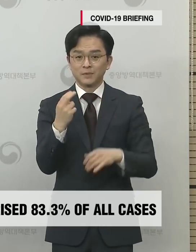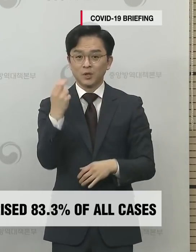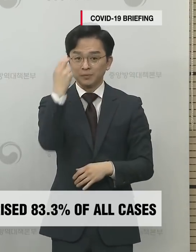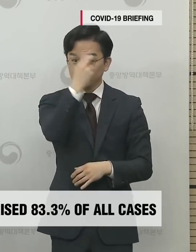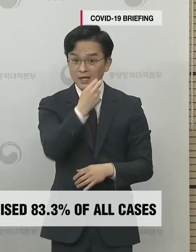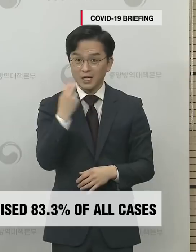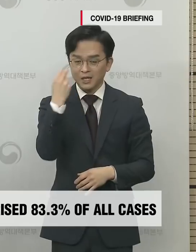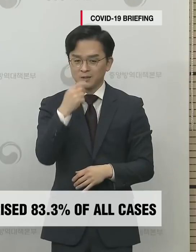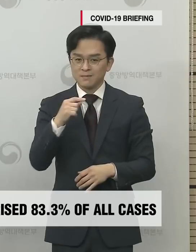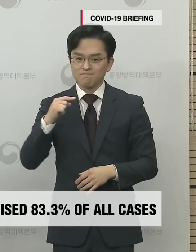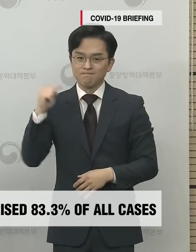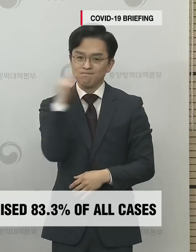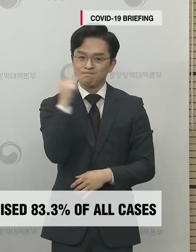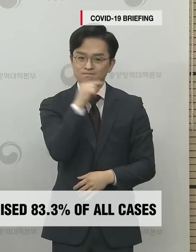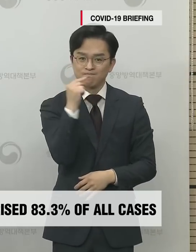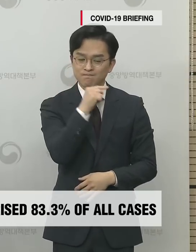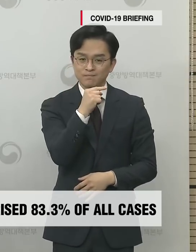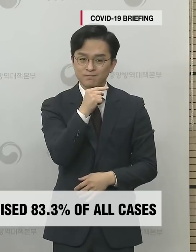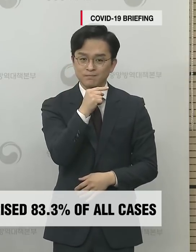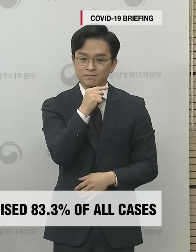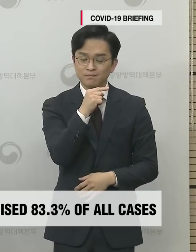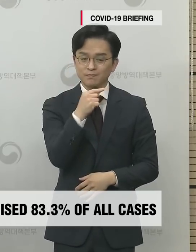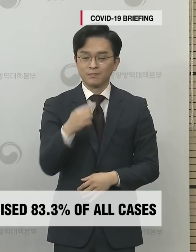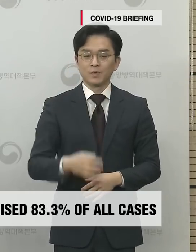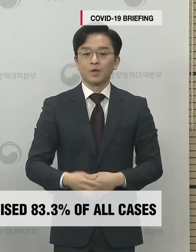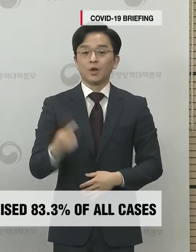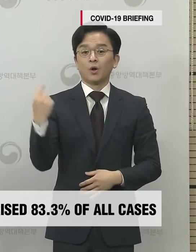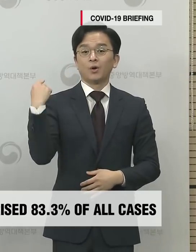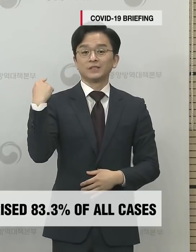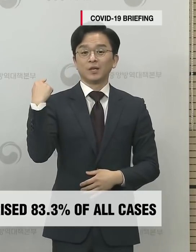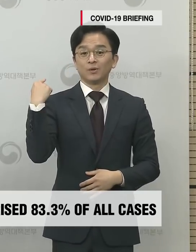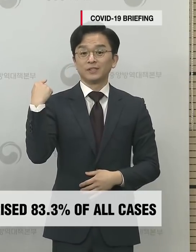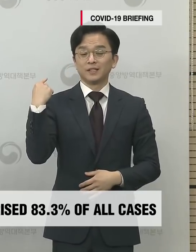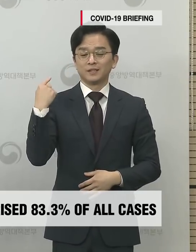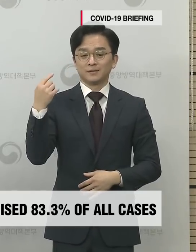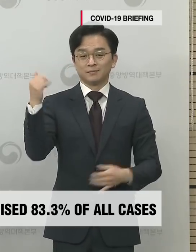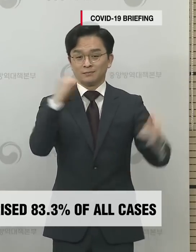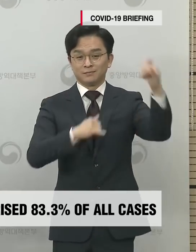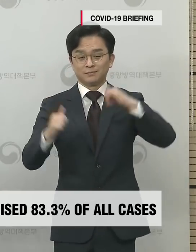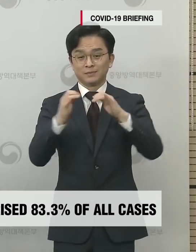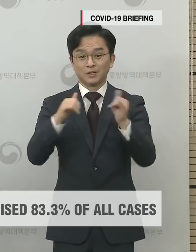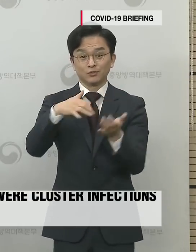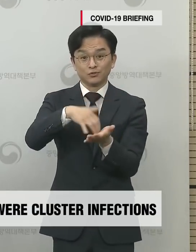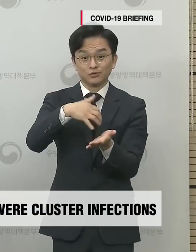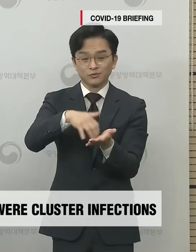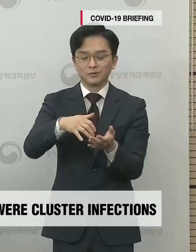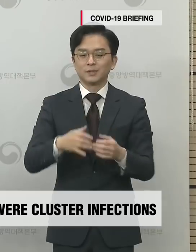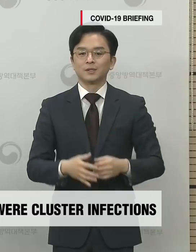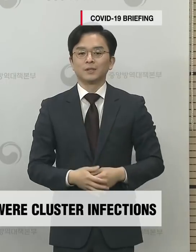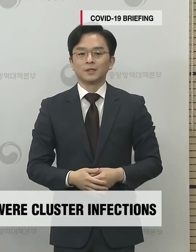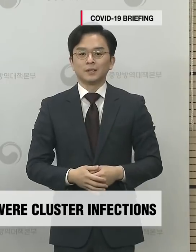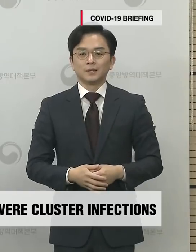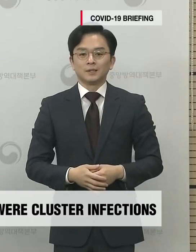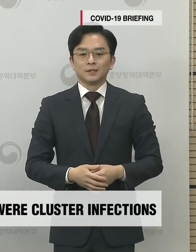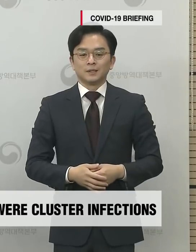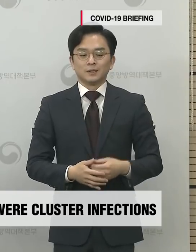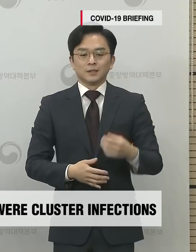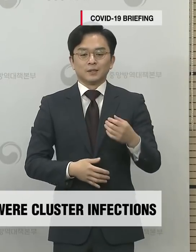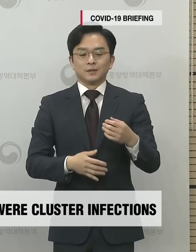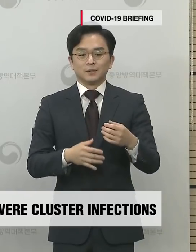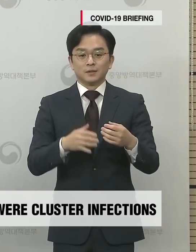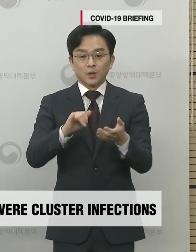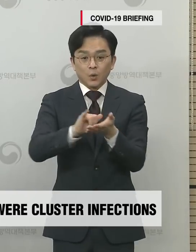all foreign inbound travelers starting from midnight of tomorrow. And looking at the breakdown, yesterday we